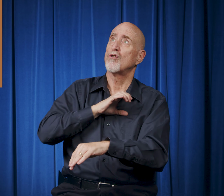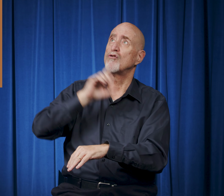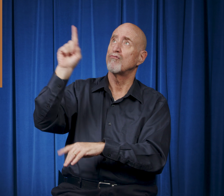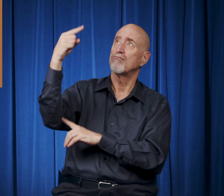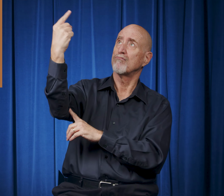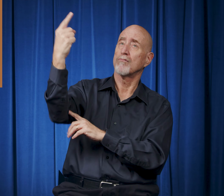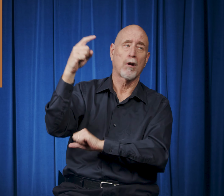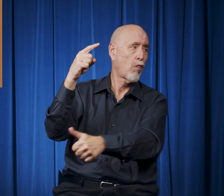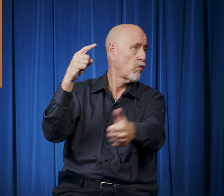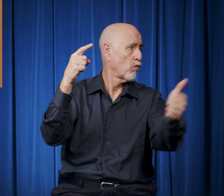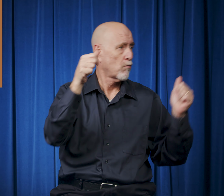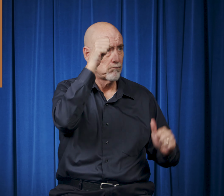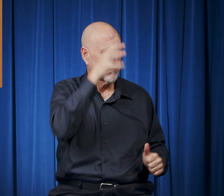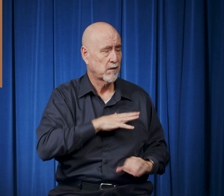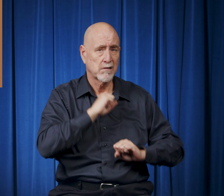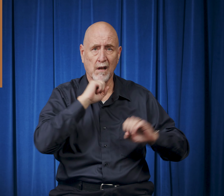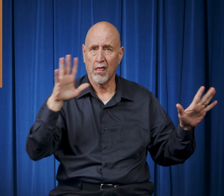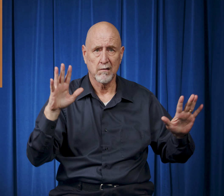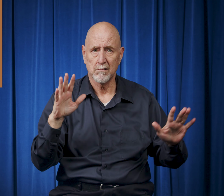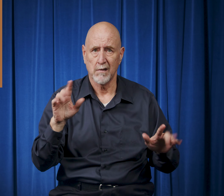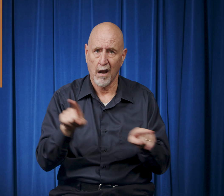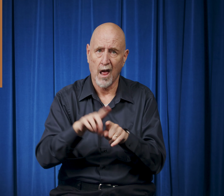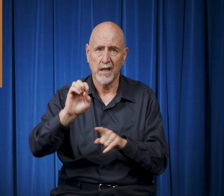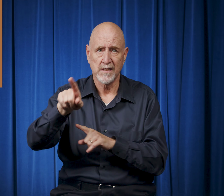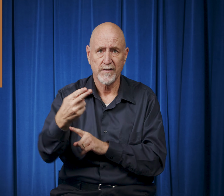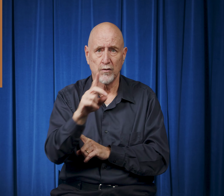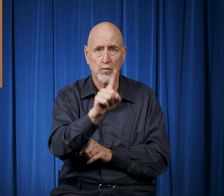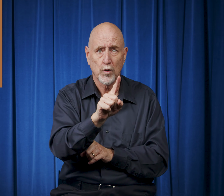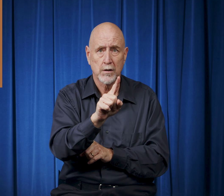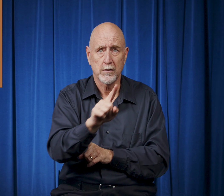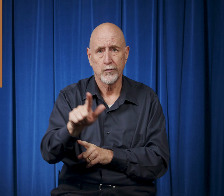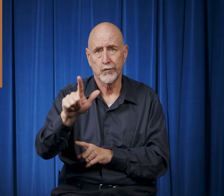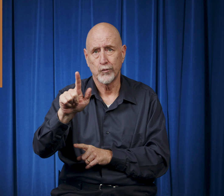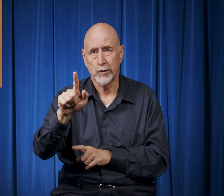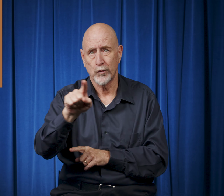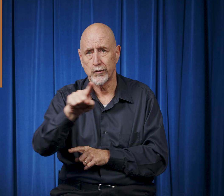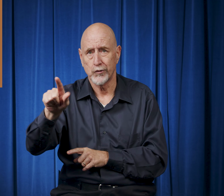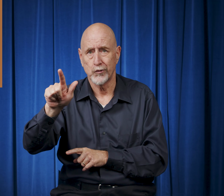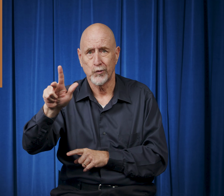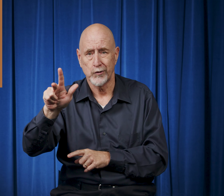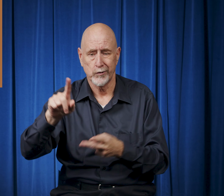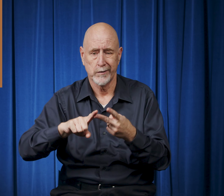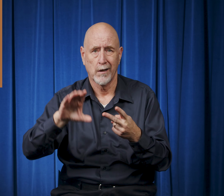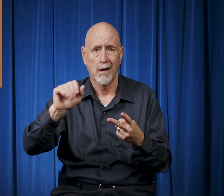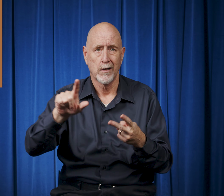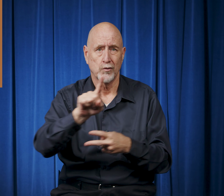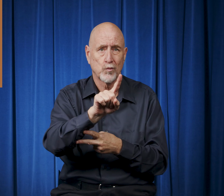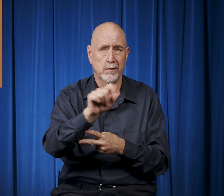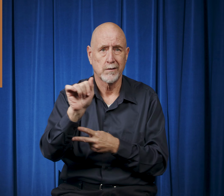no one else, just like it says in Ephesians 1, verse 21 through 23, and Colossians